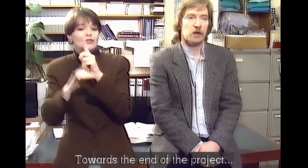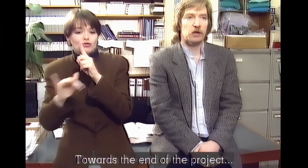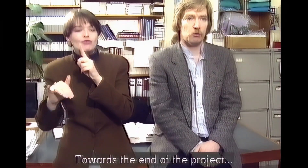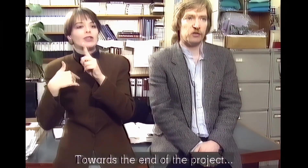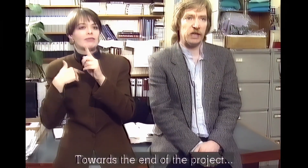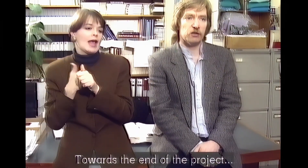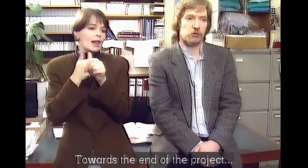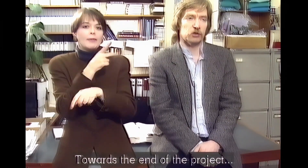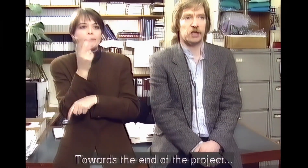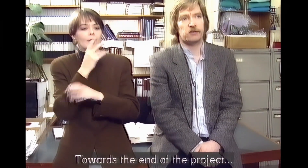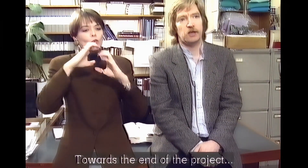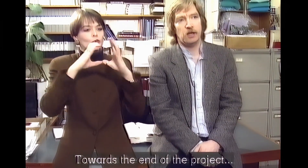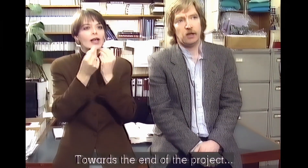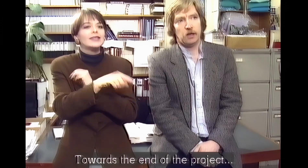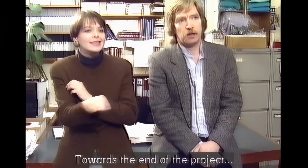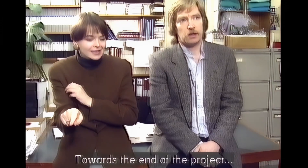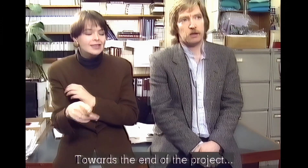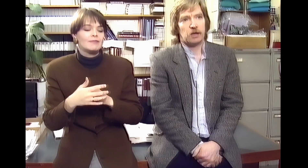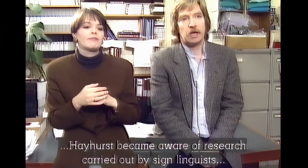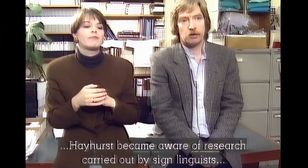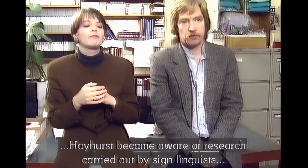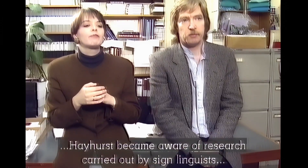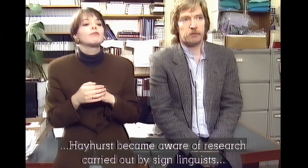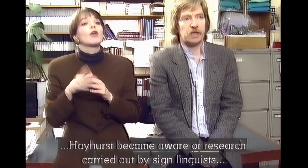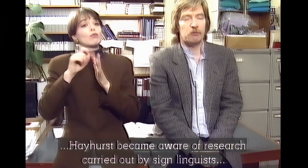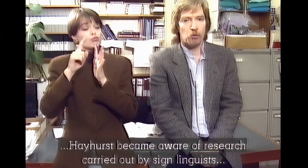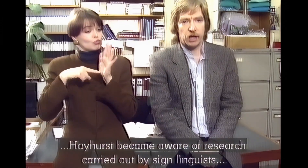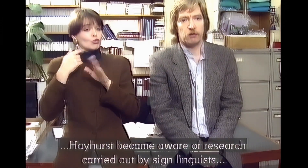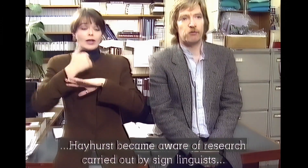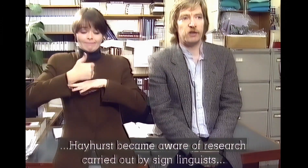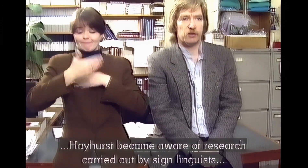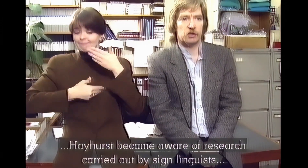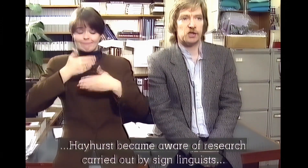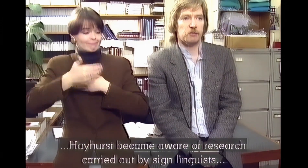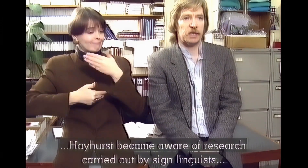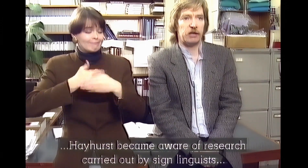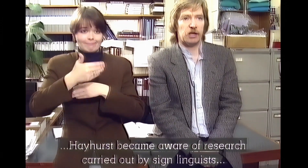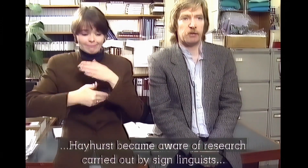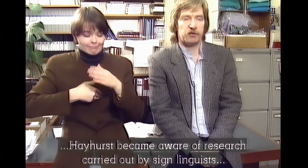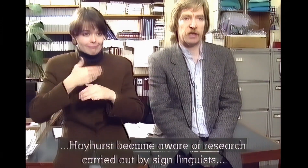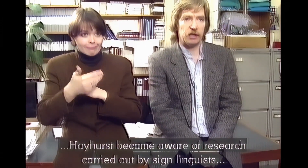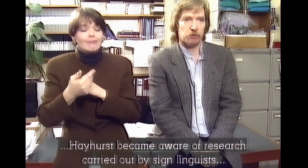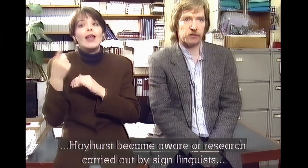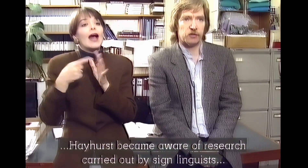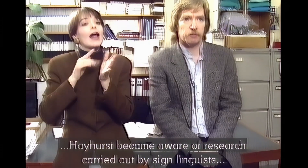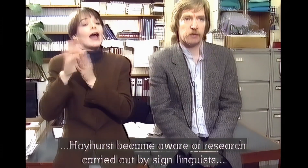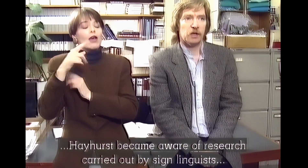Towards the end of the project, Hayhurst became aware of the research that had been carried out by sign linguists, which